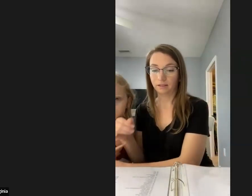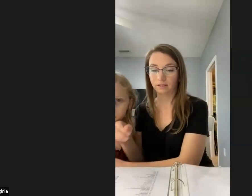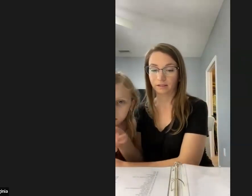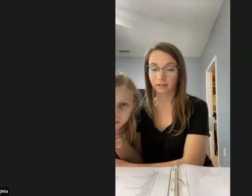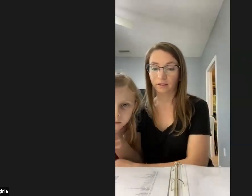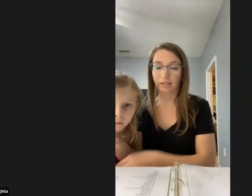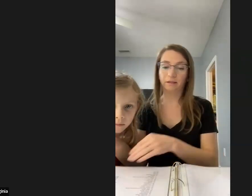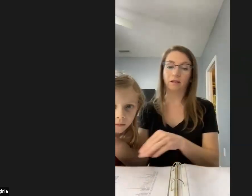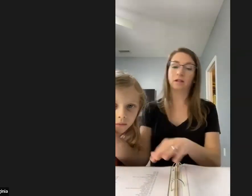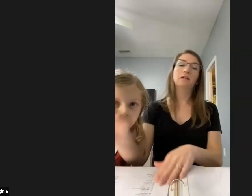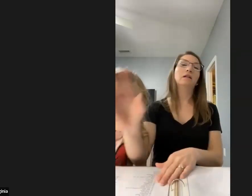All right.